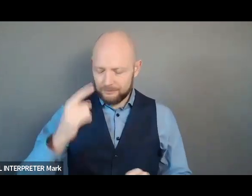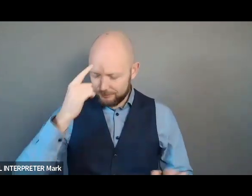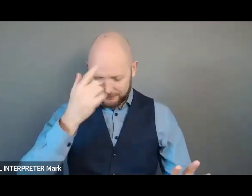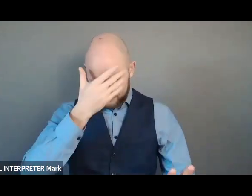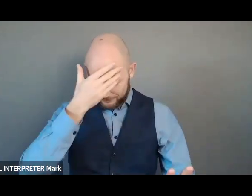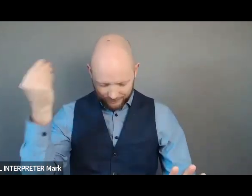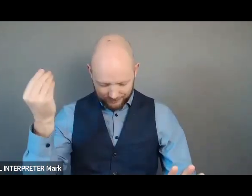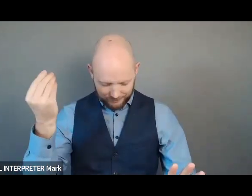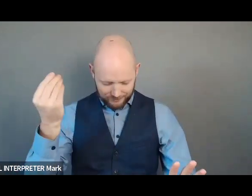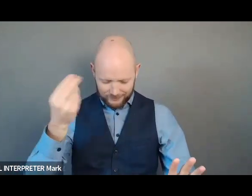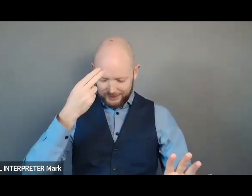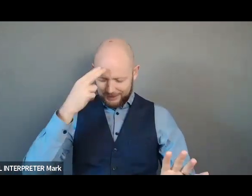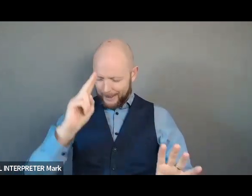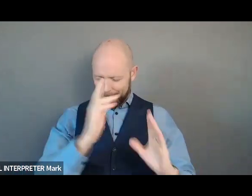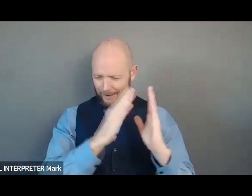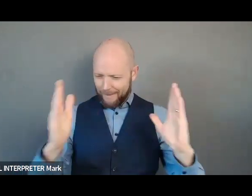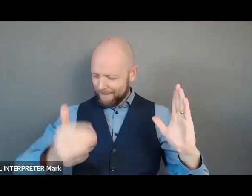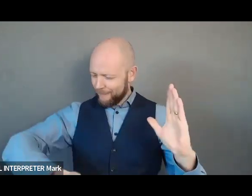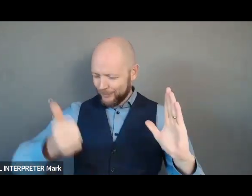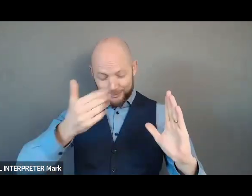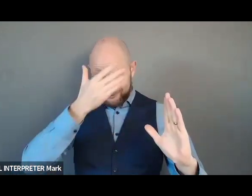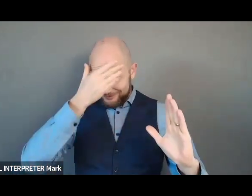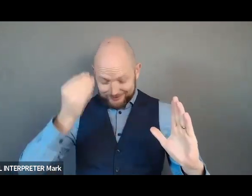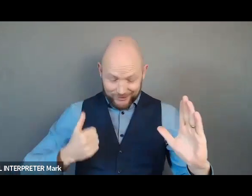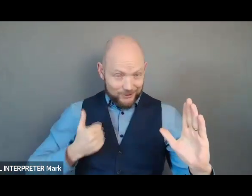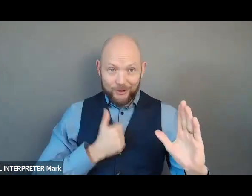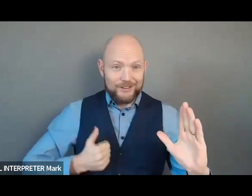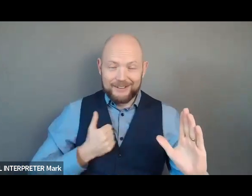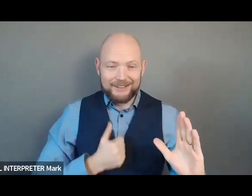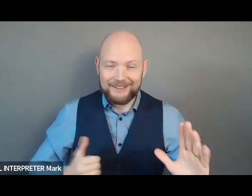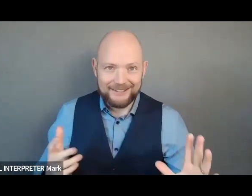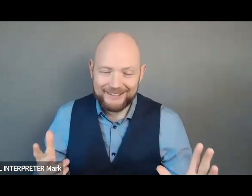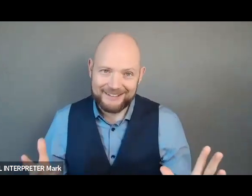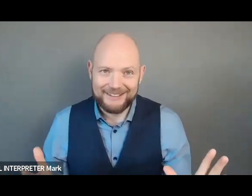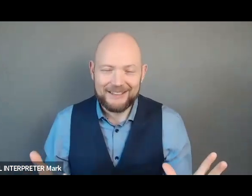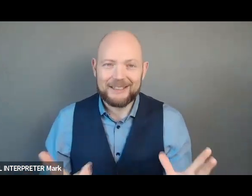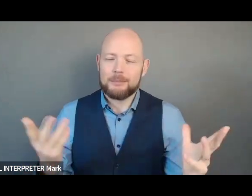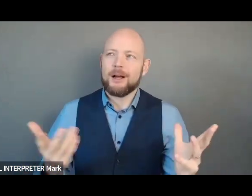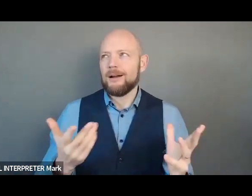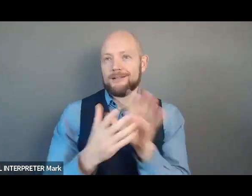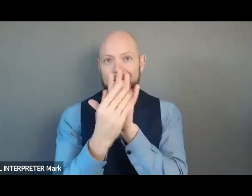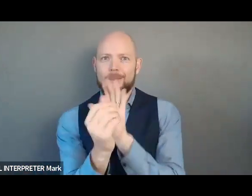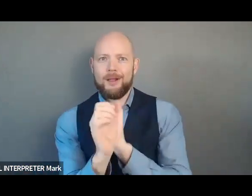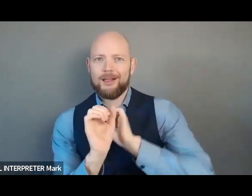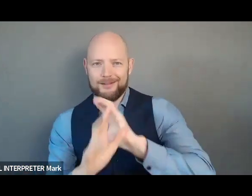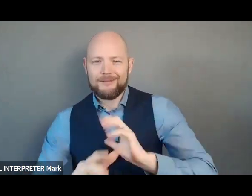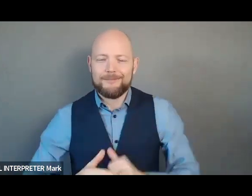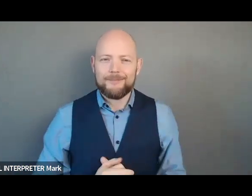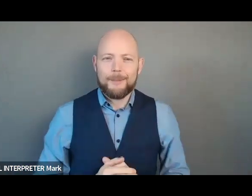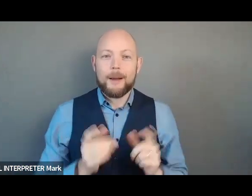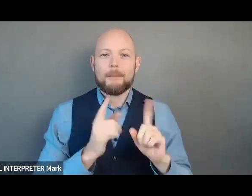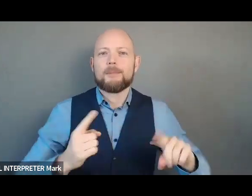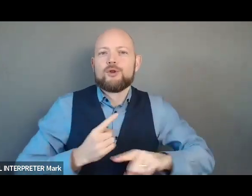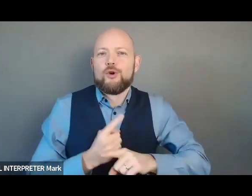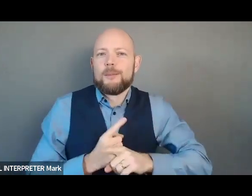names of the specific archives that did these things. That's always happens in this kind of scenario. But I'll give some examples of things that people talked